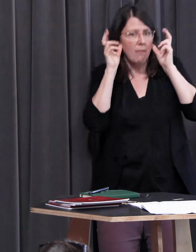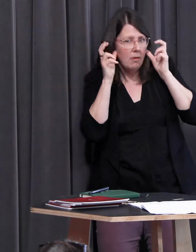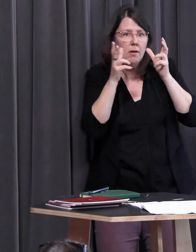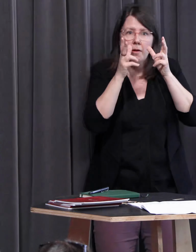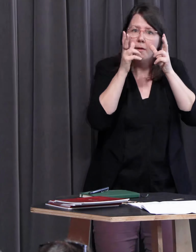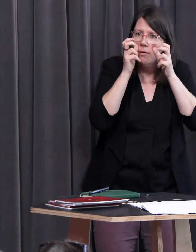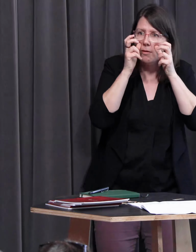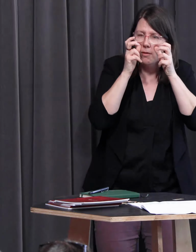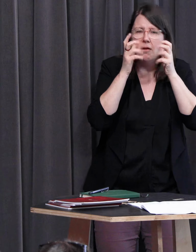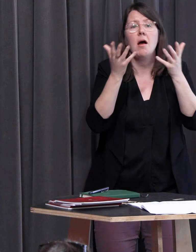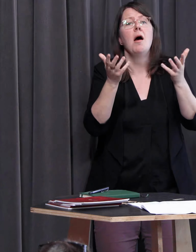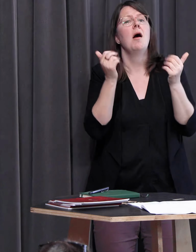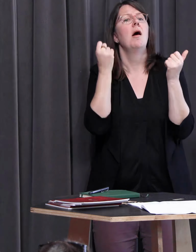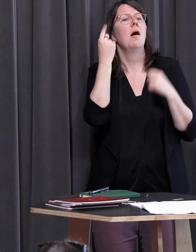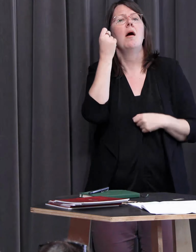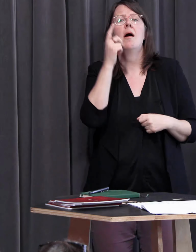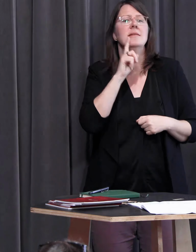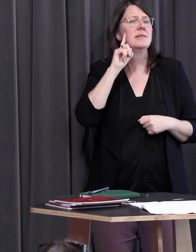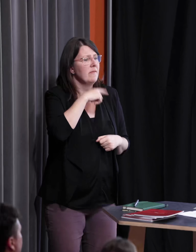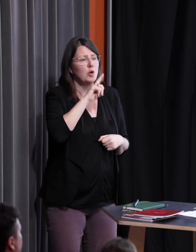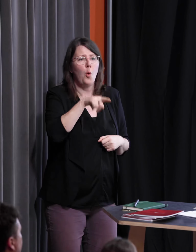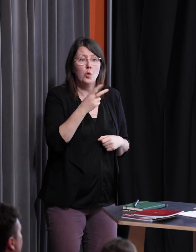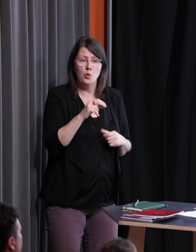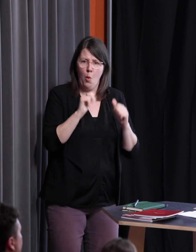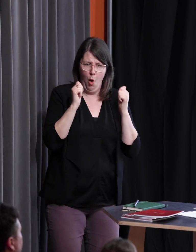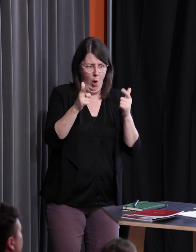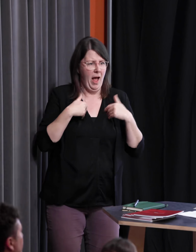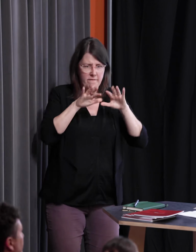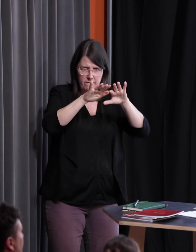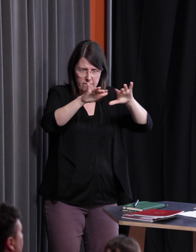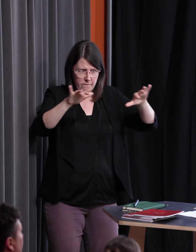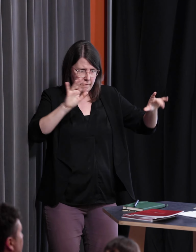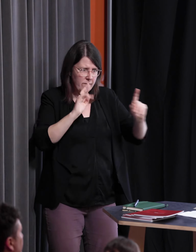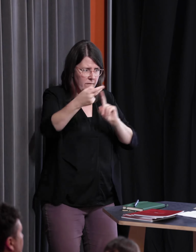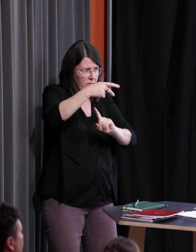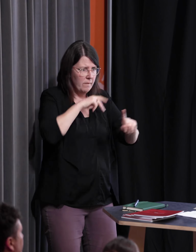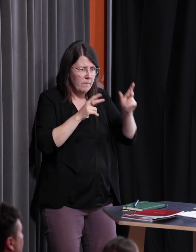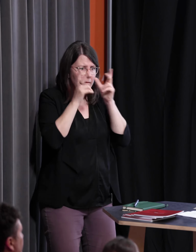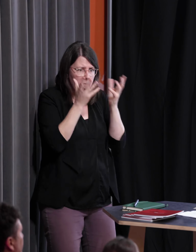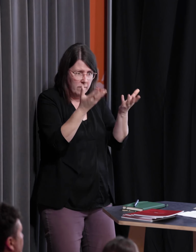So we took one project, which was working with Ellen Waterman.